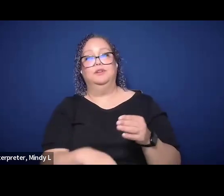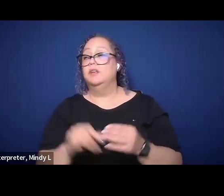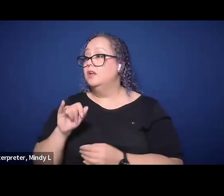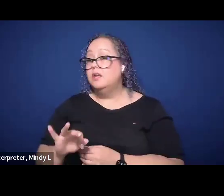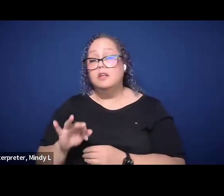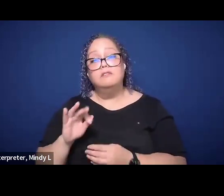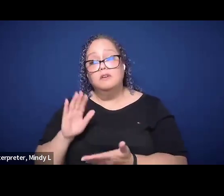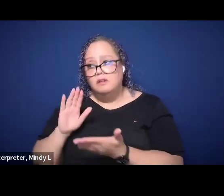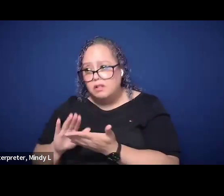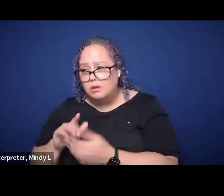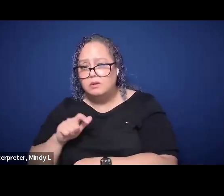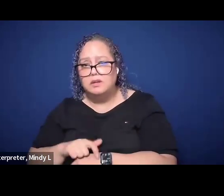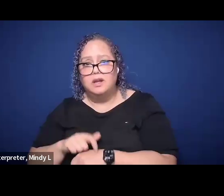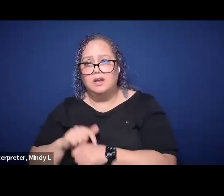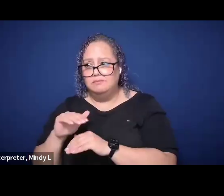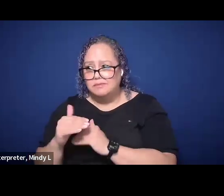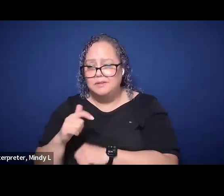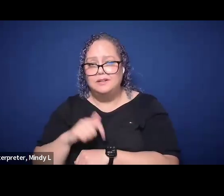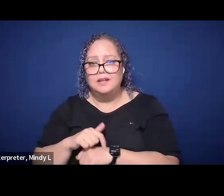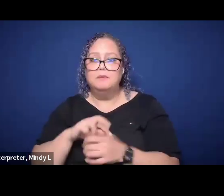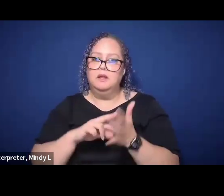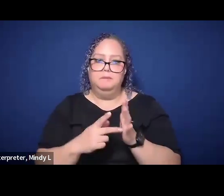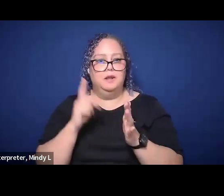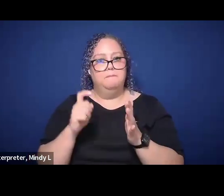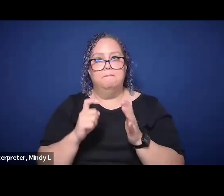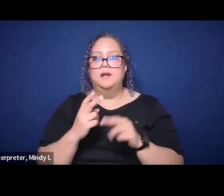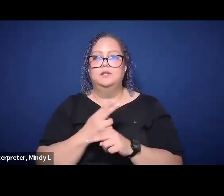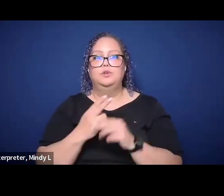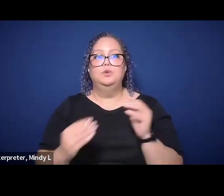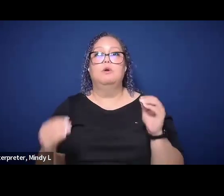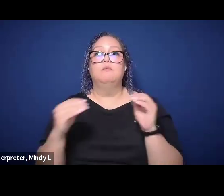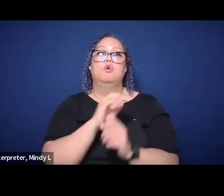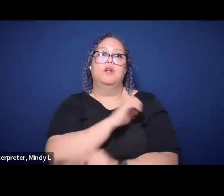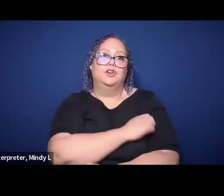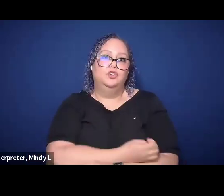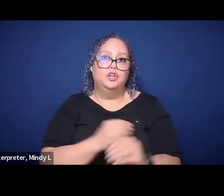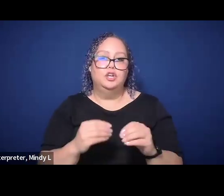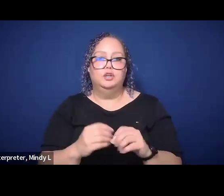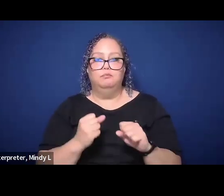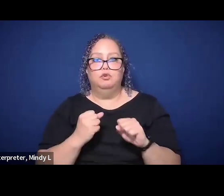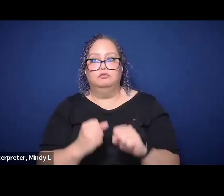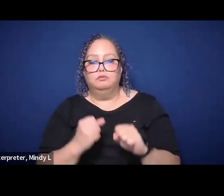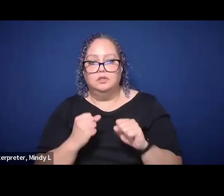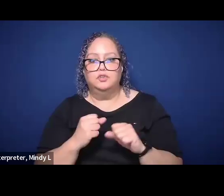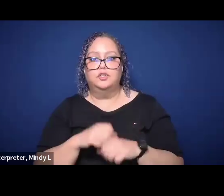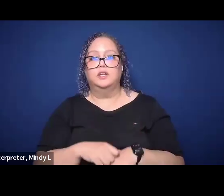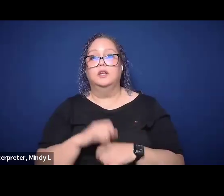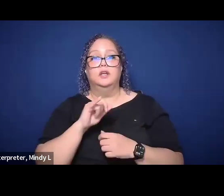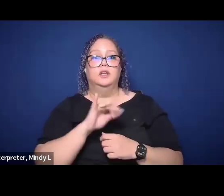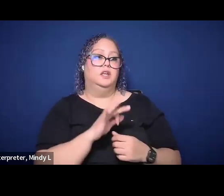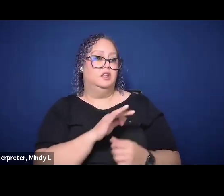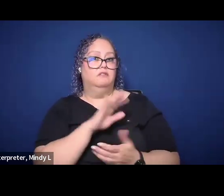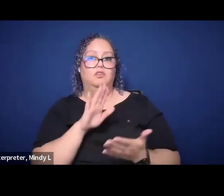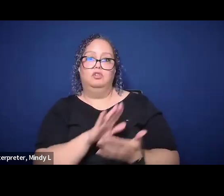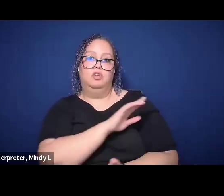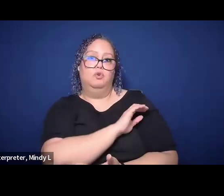or use energy more intensively. And if you're low on money, you're going to rely on time and energy through